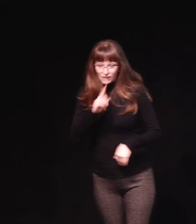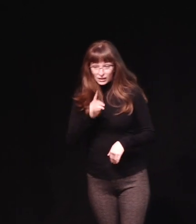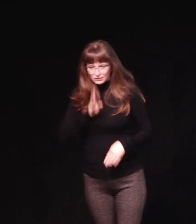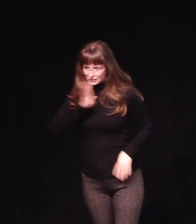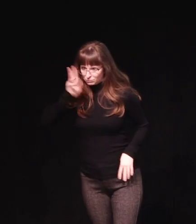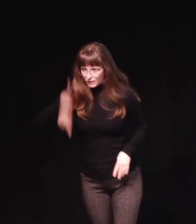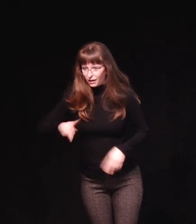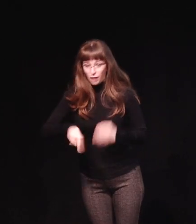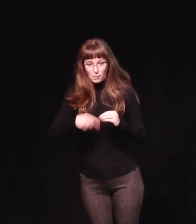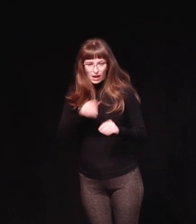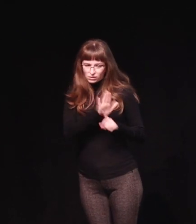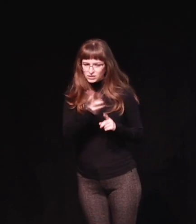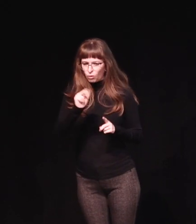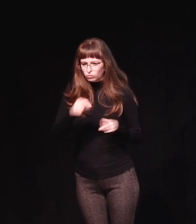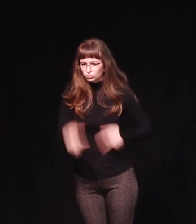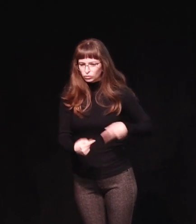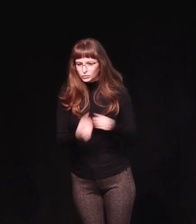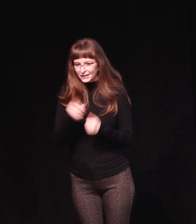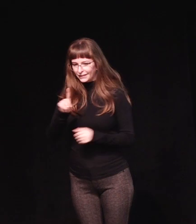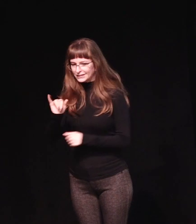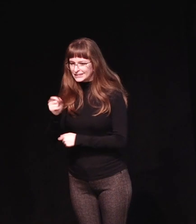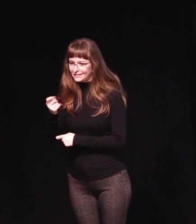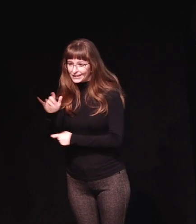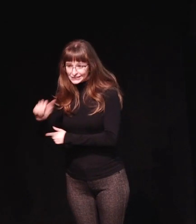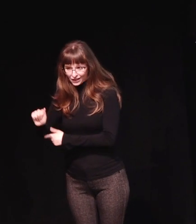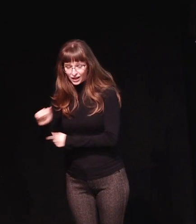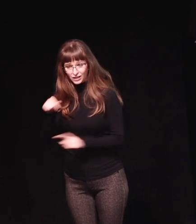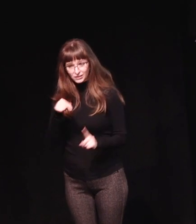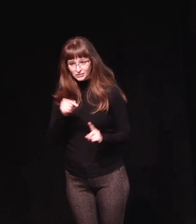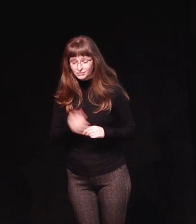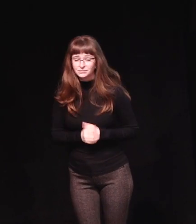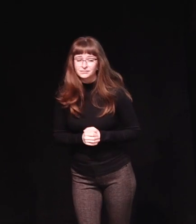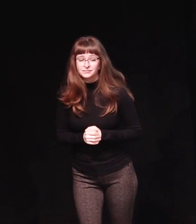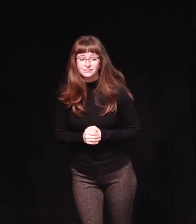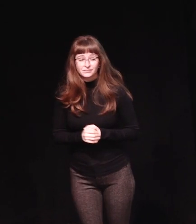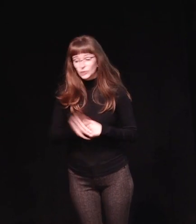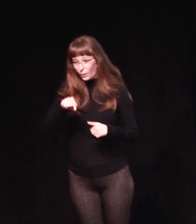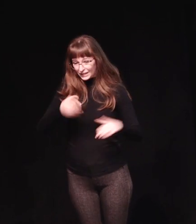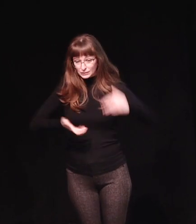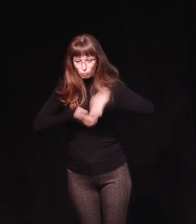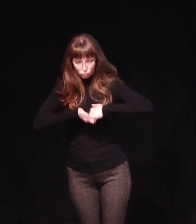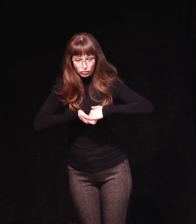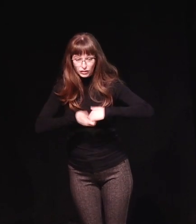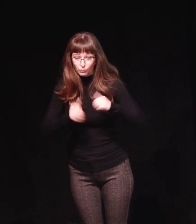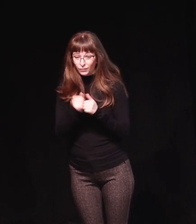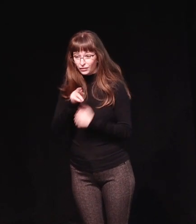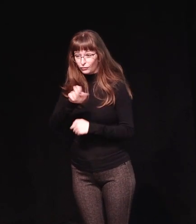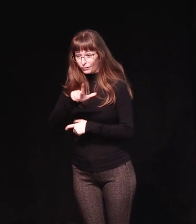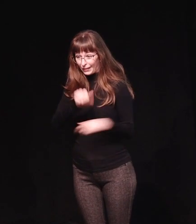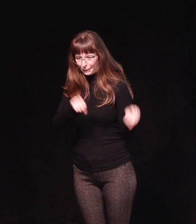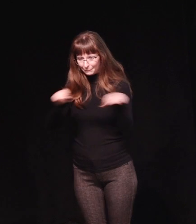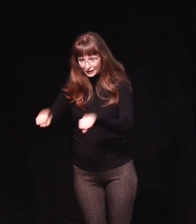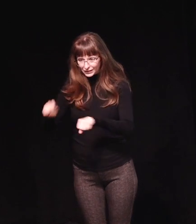own struggles with dyslexia. So this partnership with Real Abilities is critical to our work and our